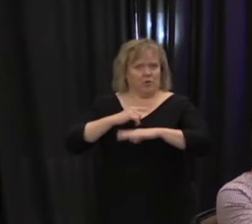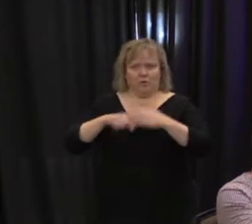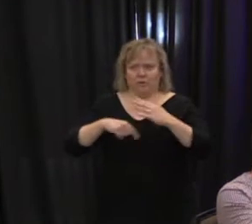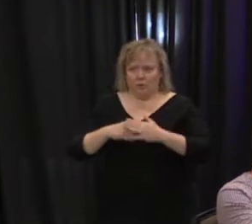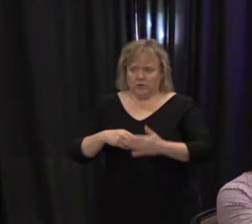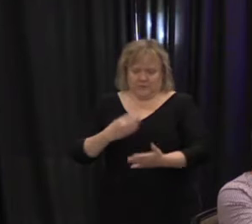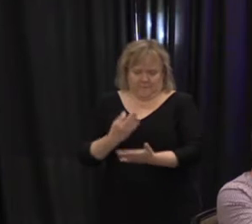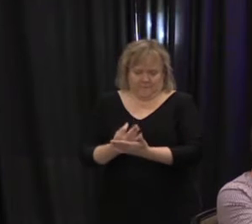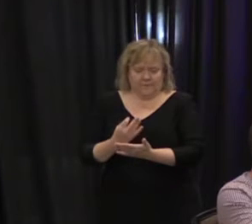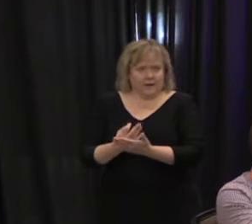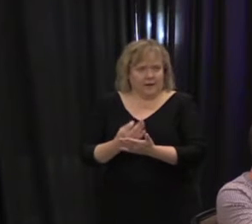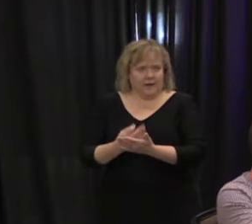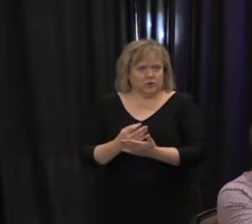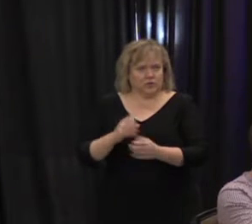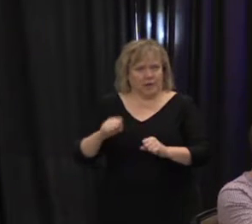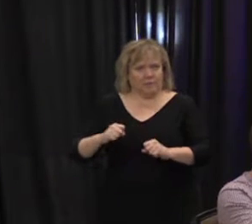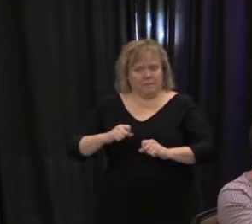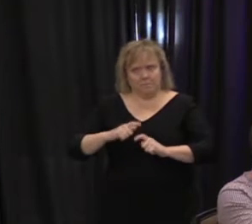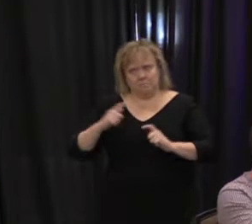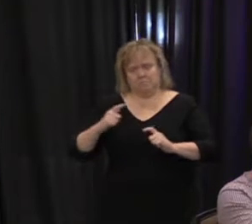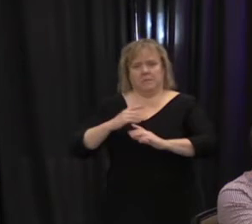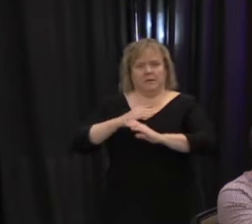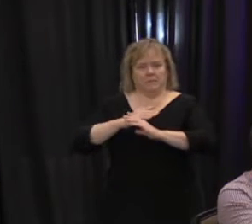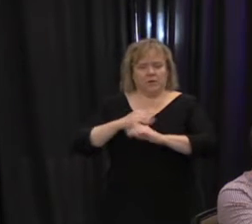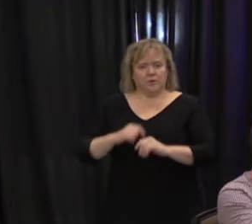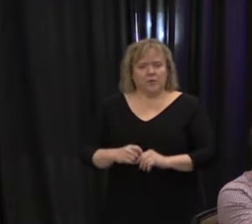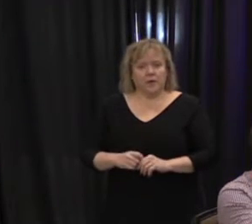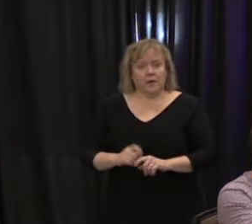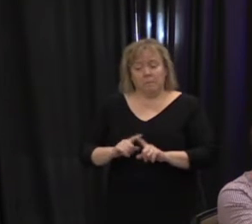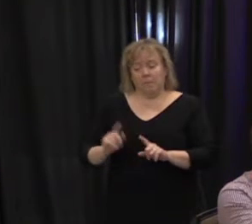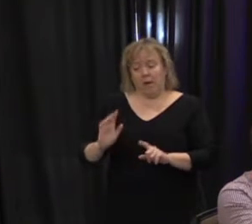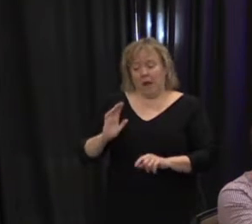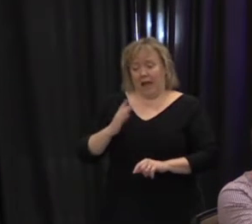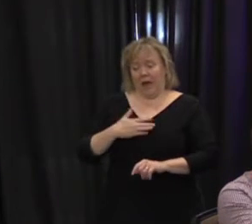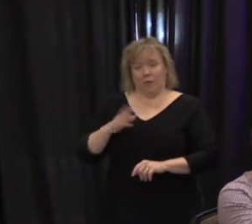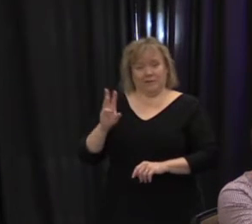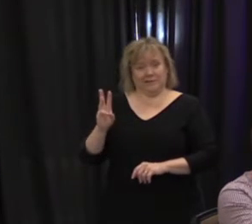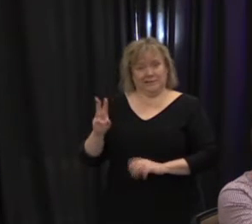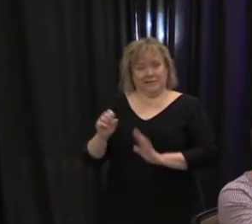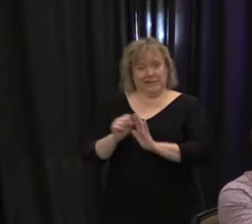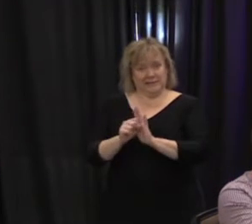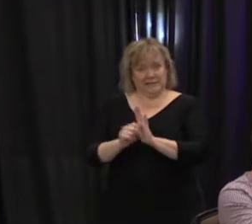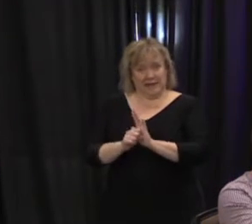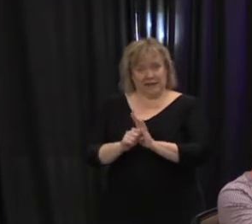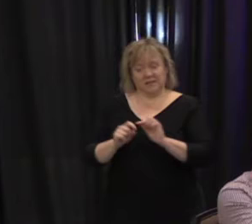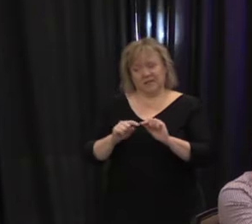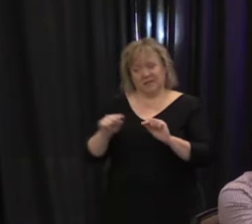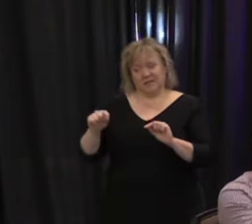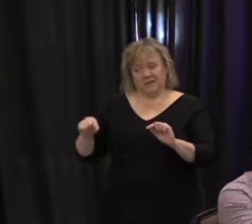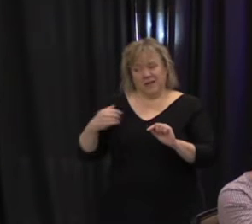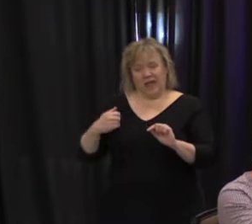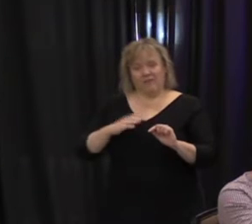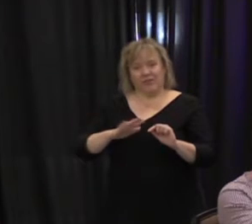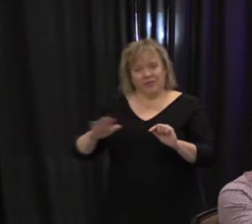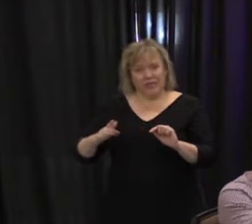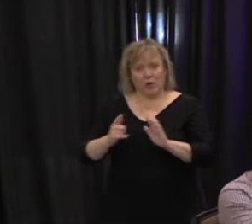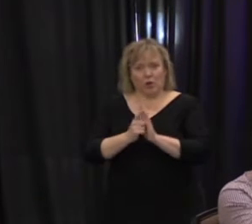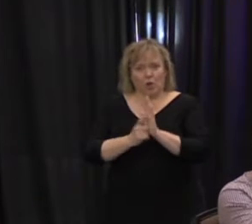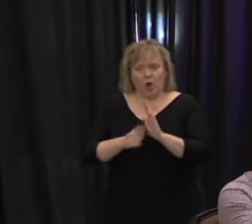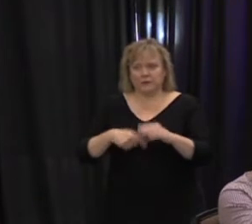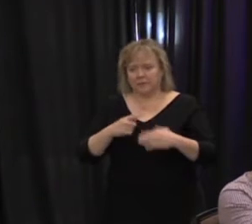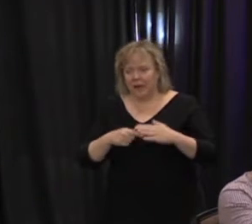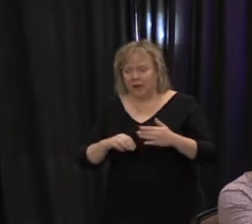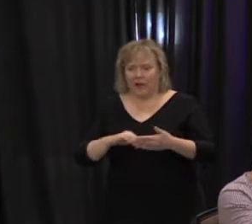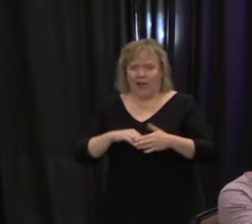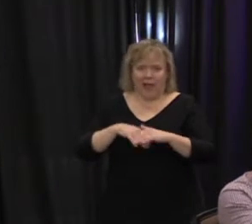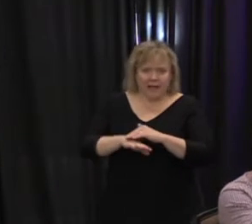financial aspect of that. In the 6 states that we work in, every state has different laws associated to